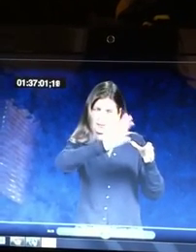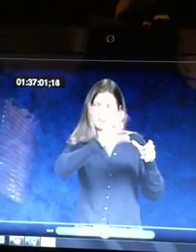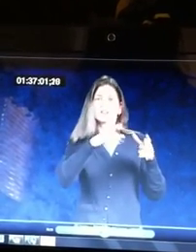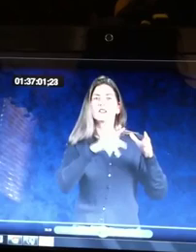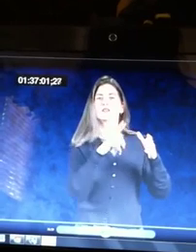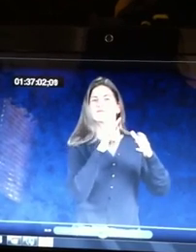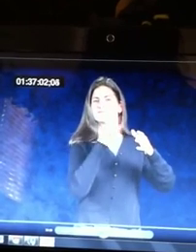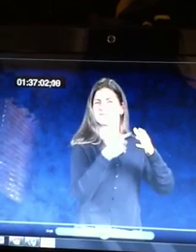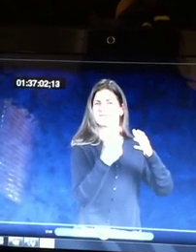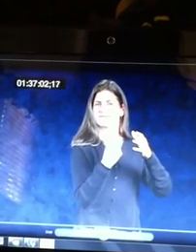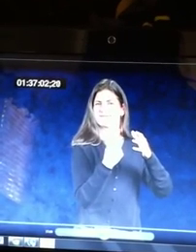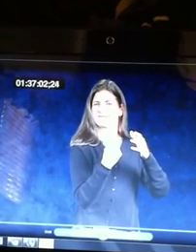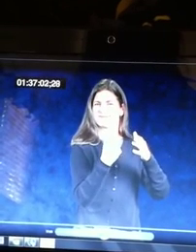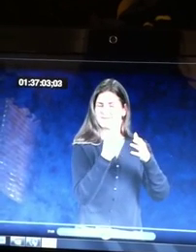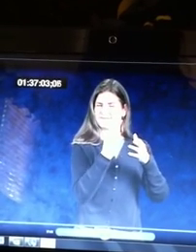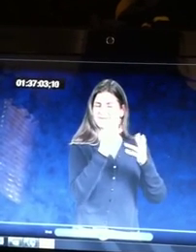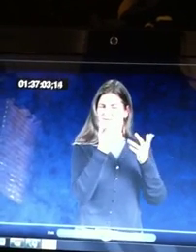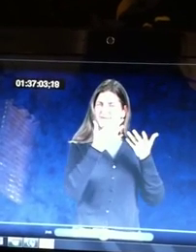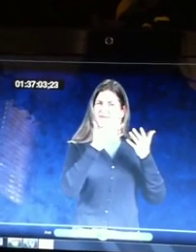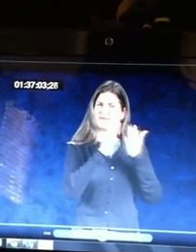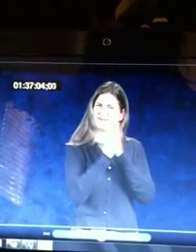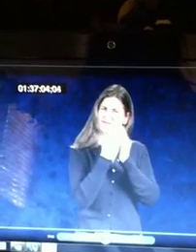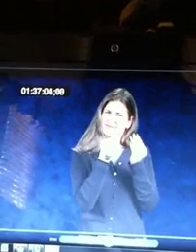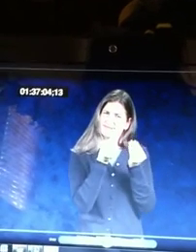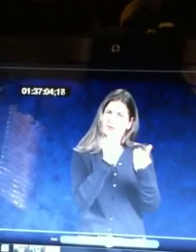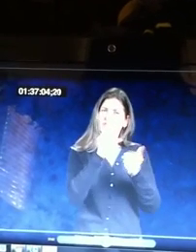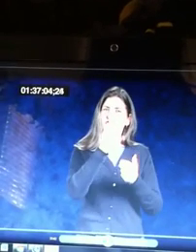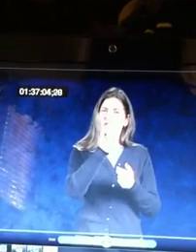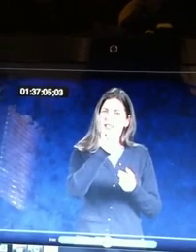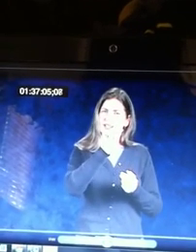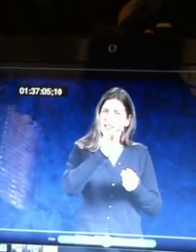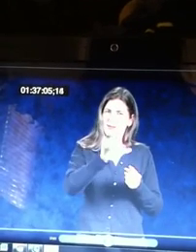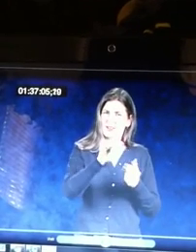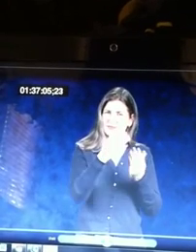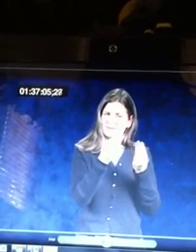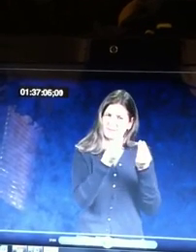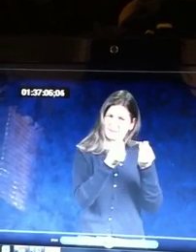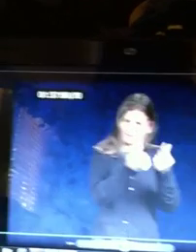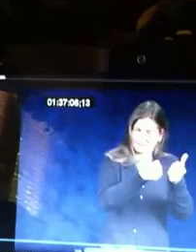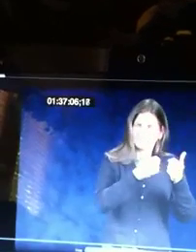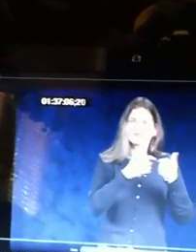And your water as well you can put in there, and then go ahead and process the potatoes until they're creamy.